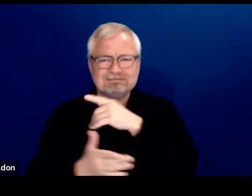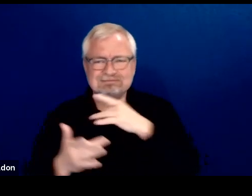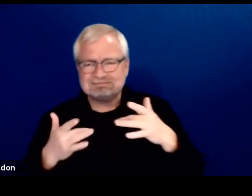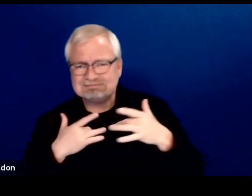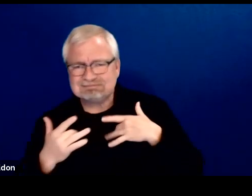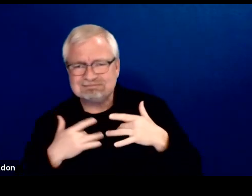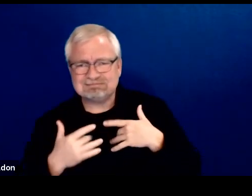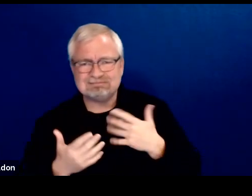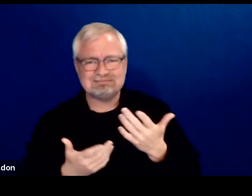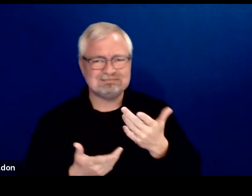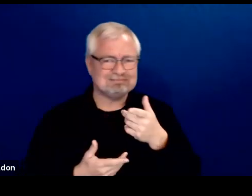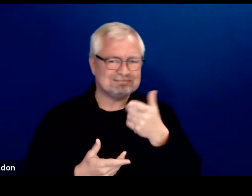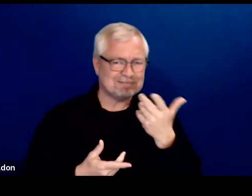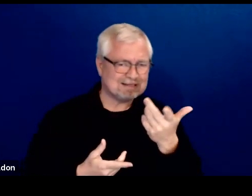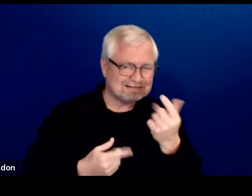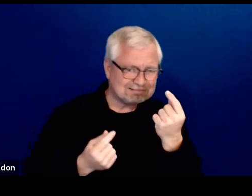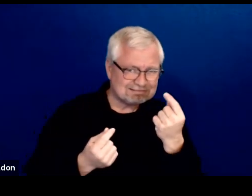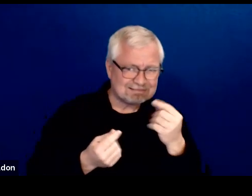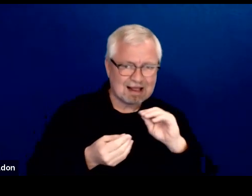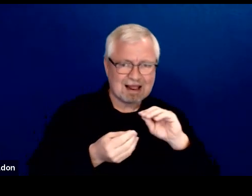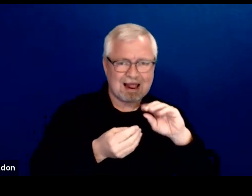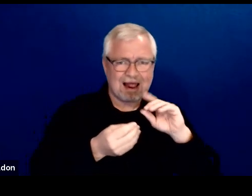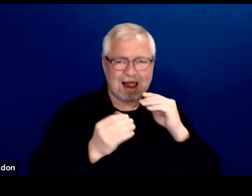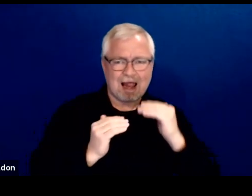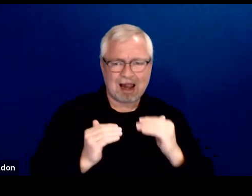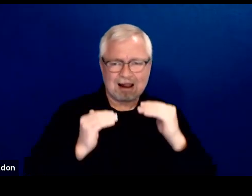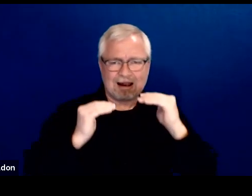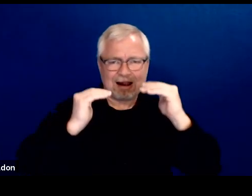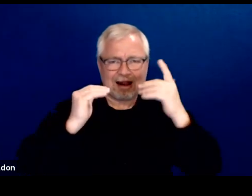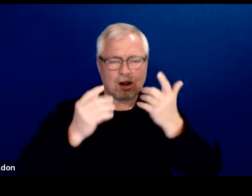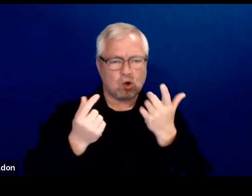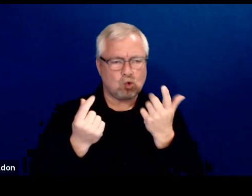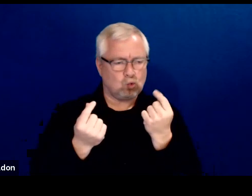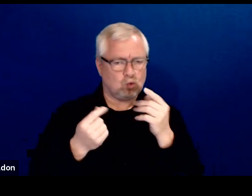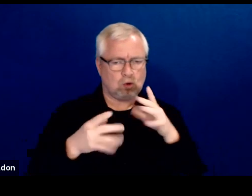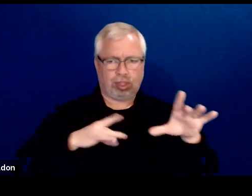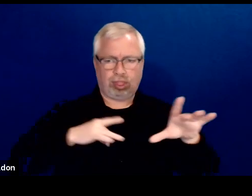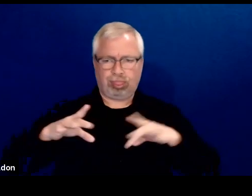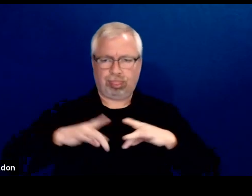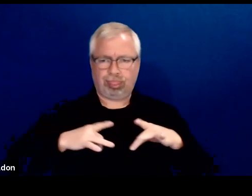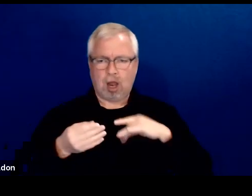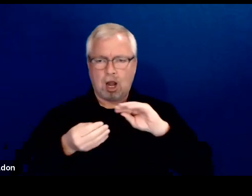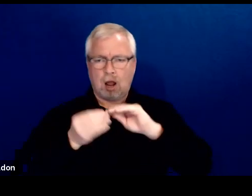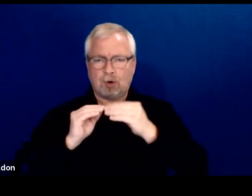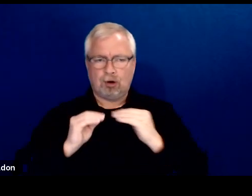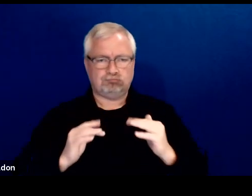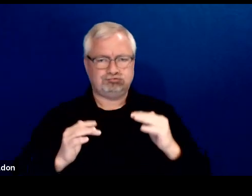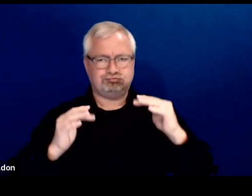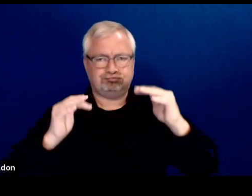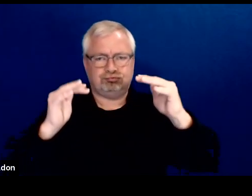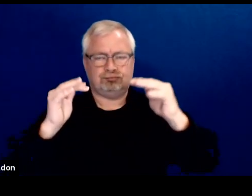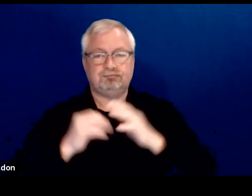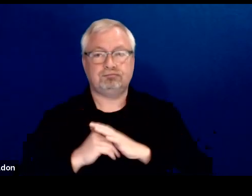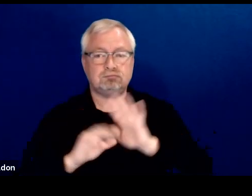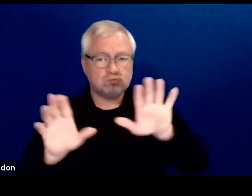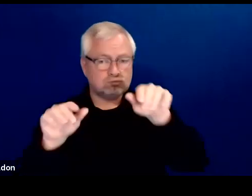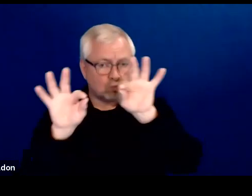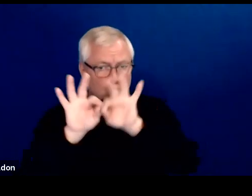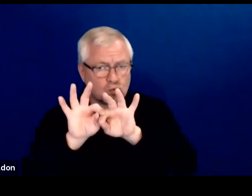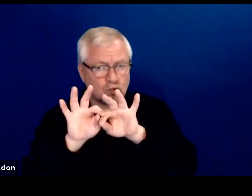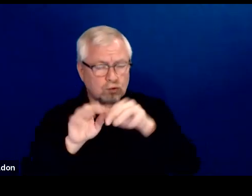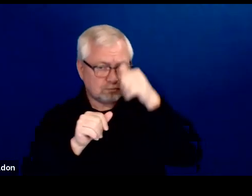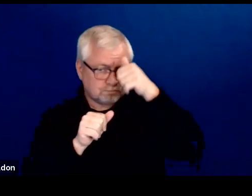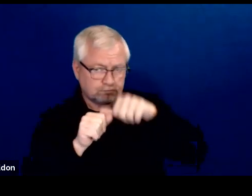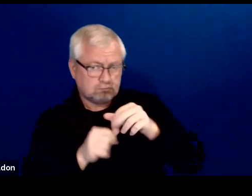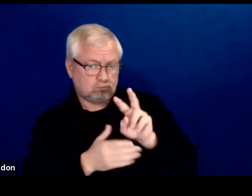of what we need to do. With that being in mind, it was 2 weeks ago that we issued Executive